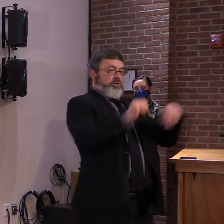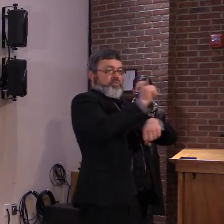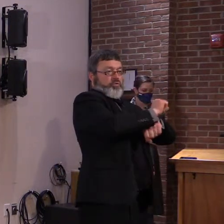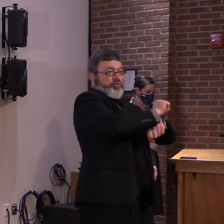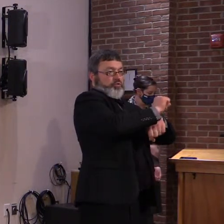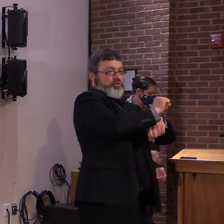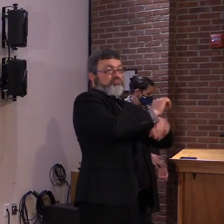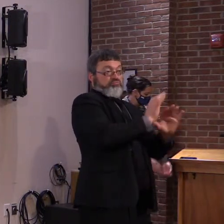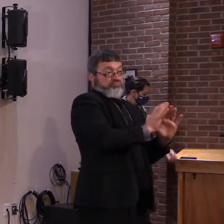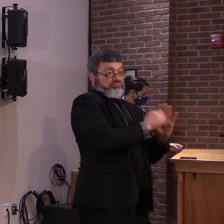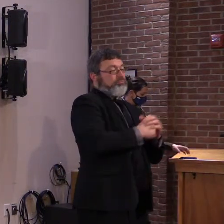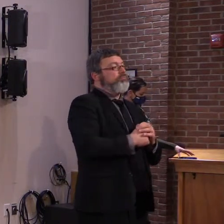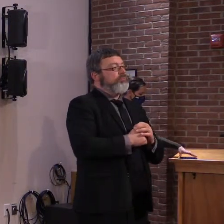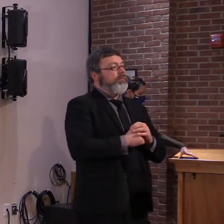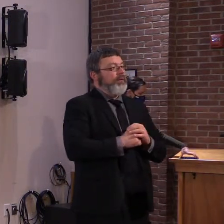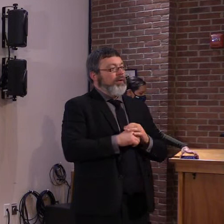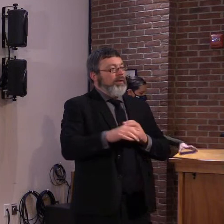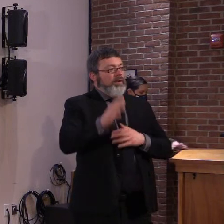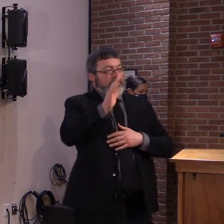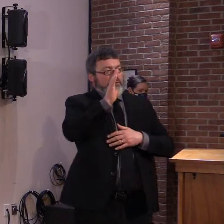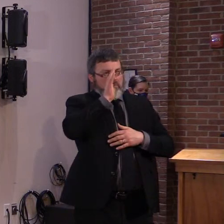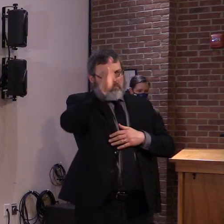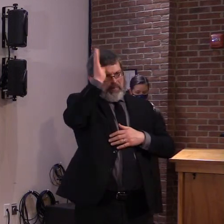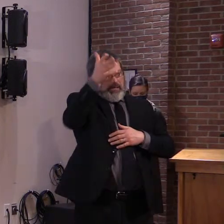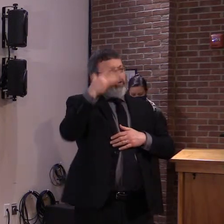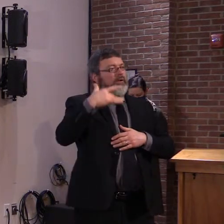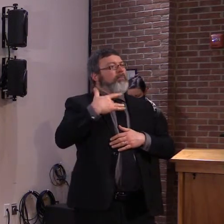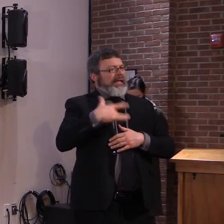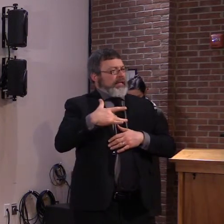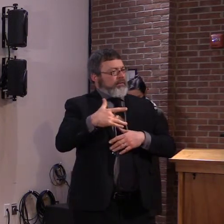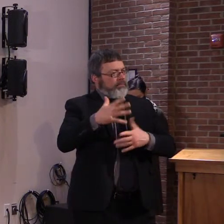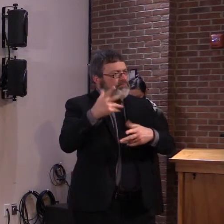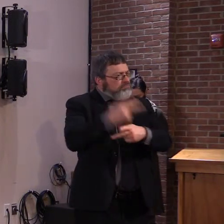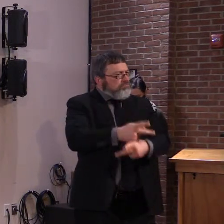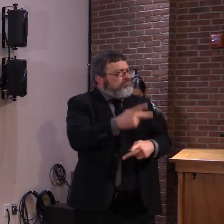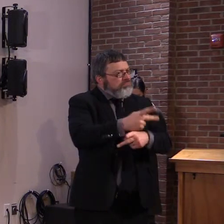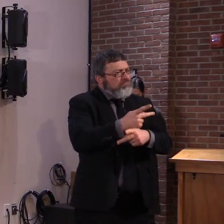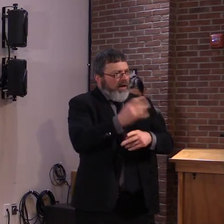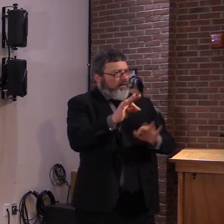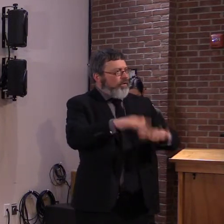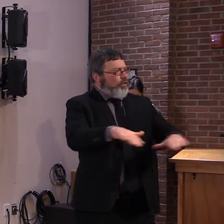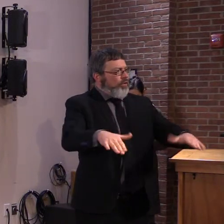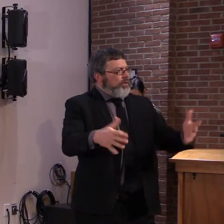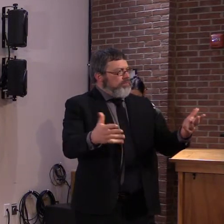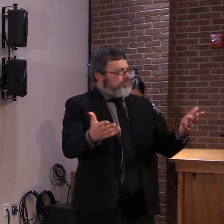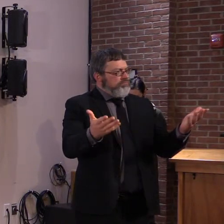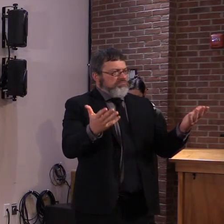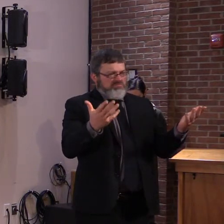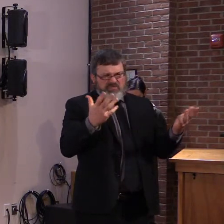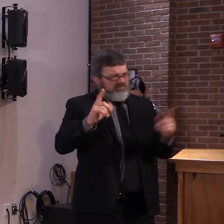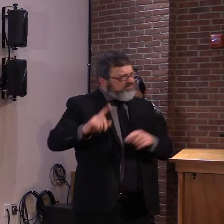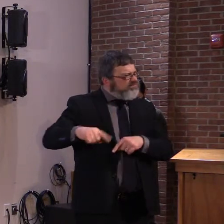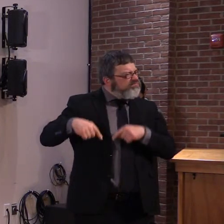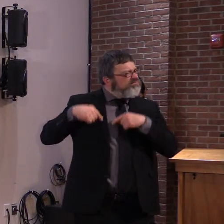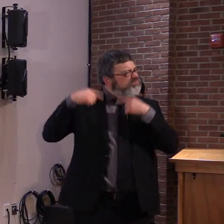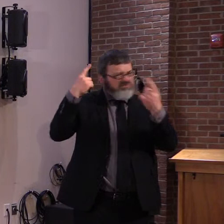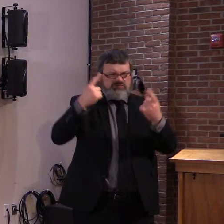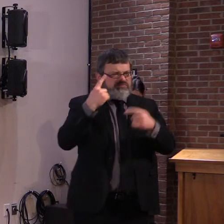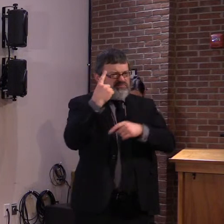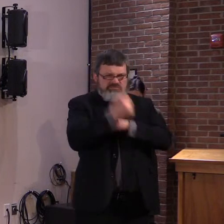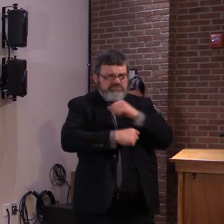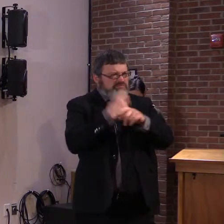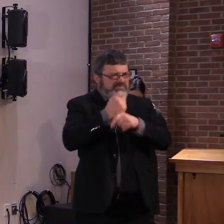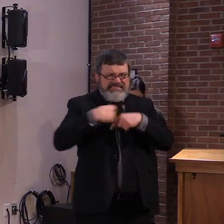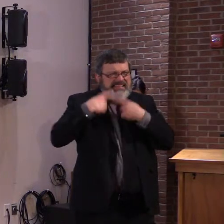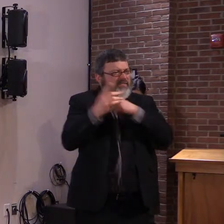what they shouldn't be doing is making extra get-togethers happen, for example, in the evening or on a weekend, where it's truly